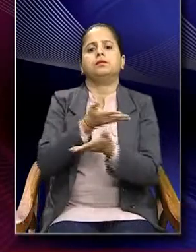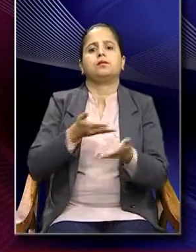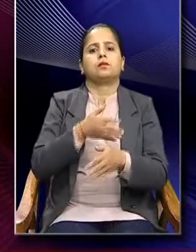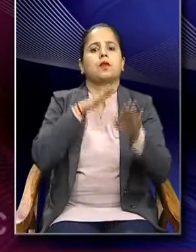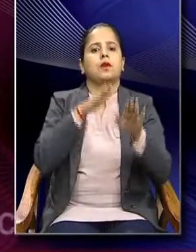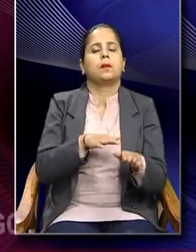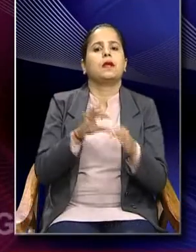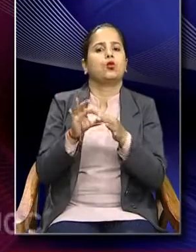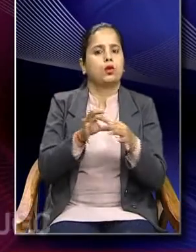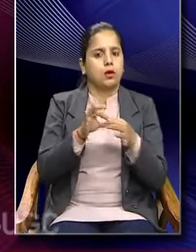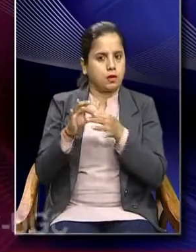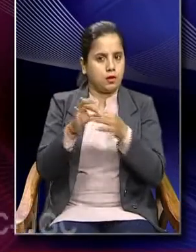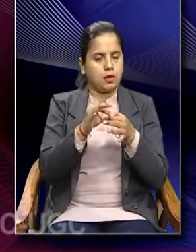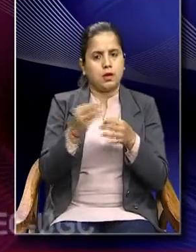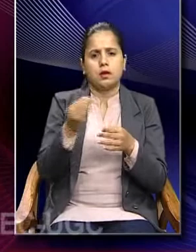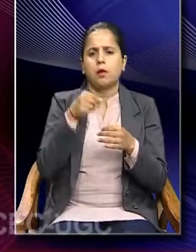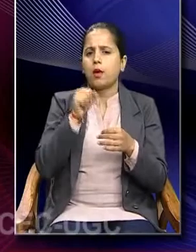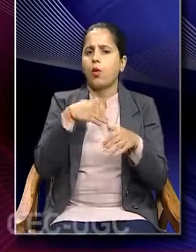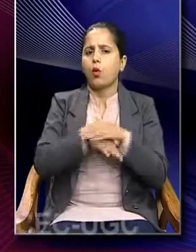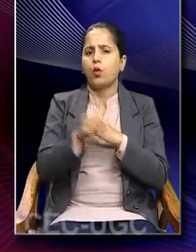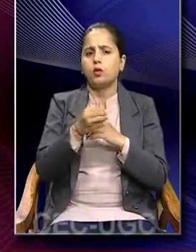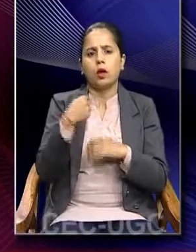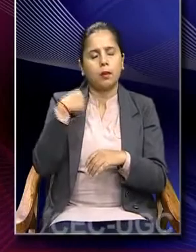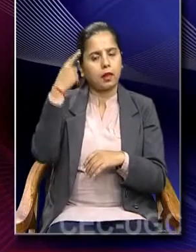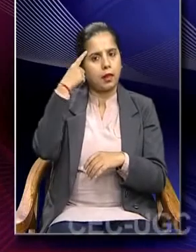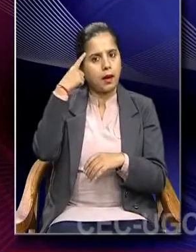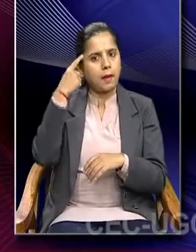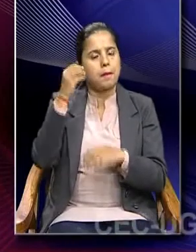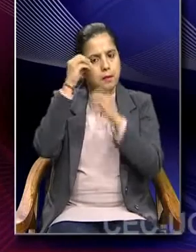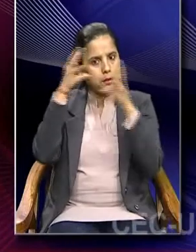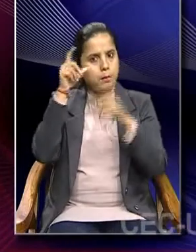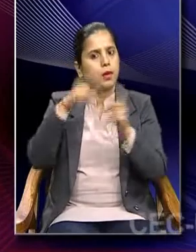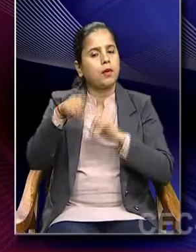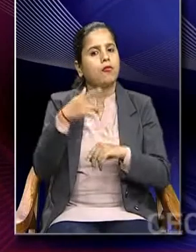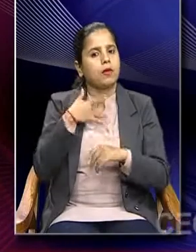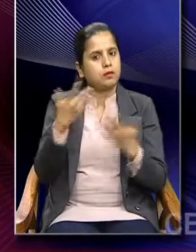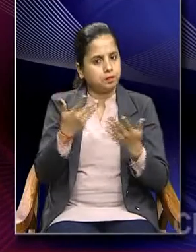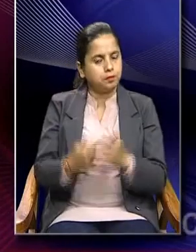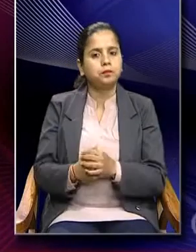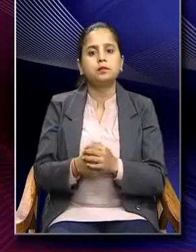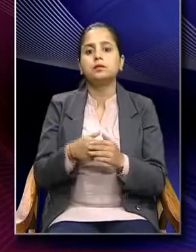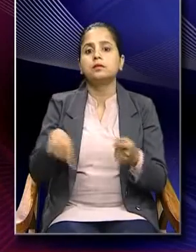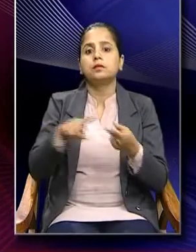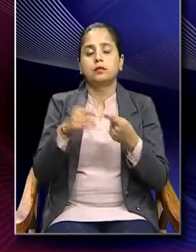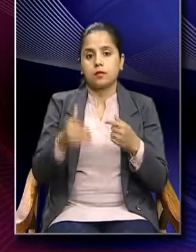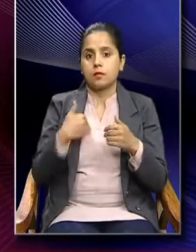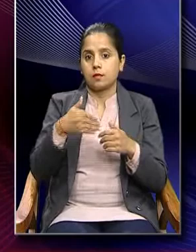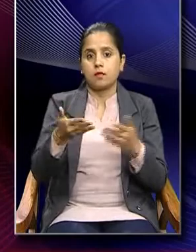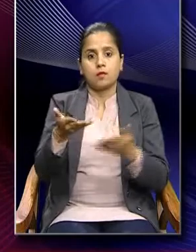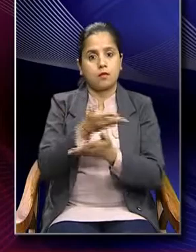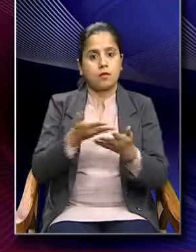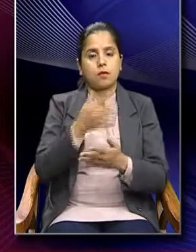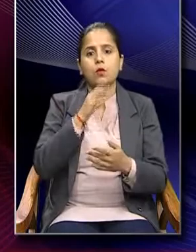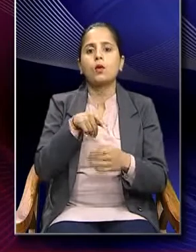dependency relationship and some of its core assumptions in present times. So now we are going to discuss about